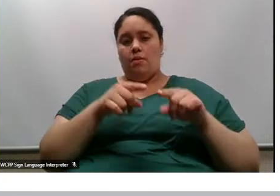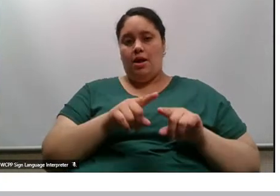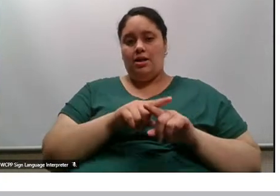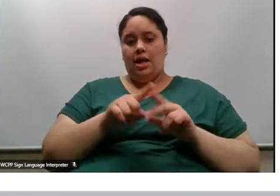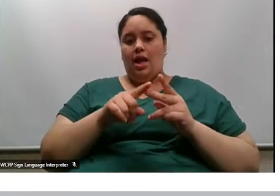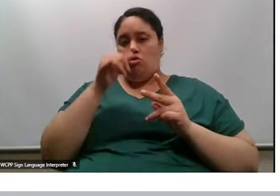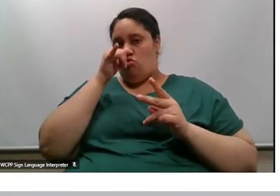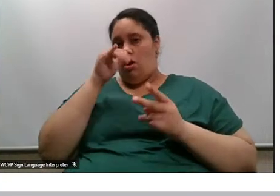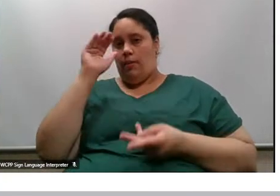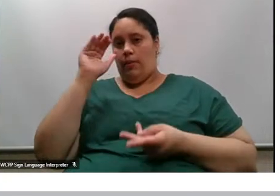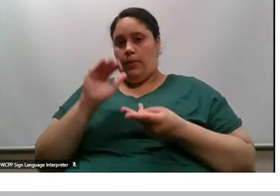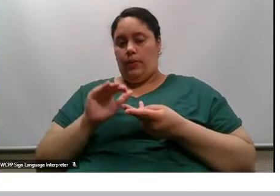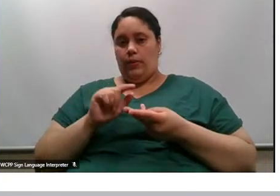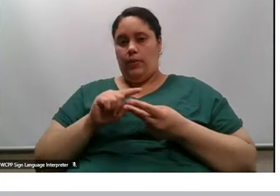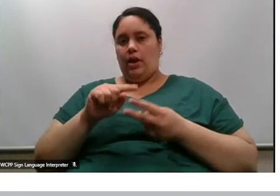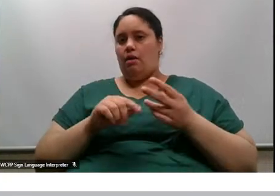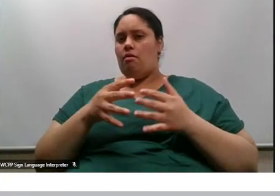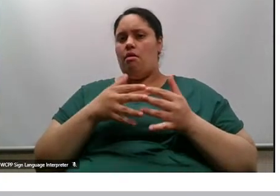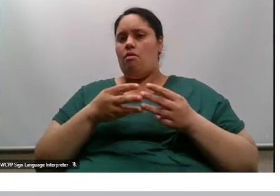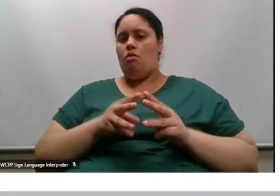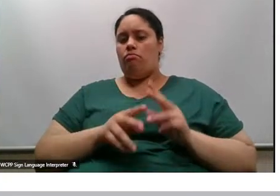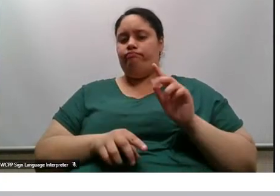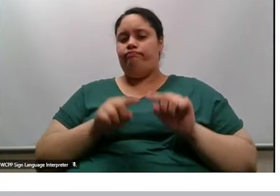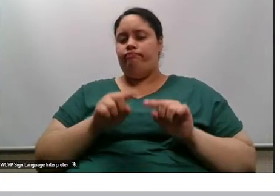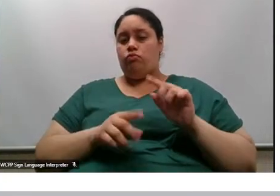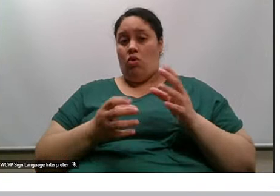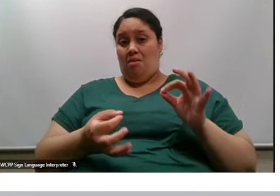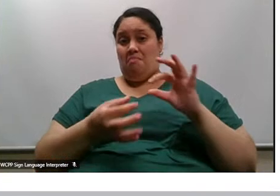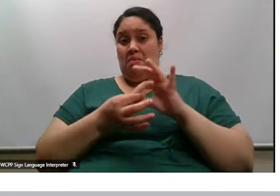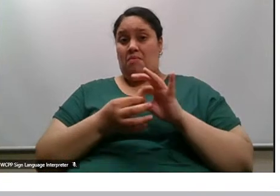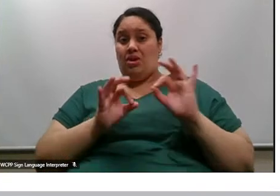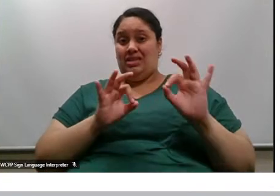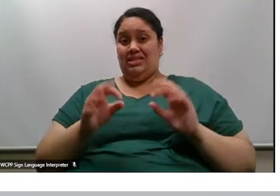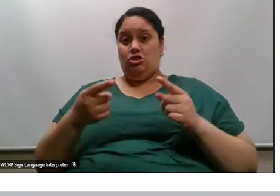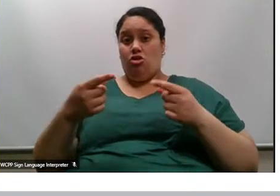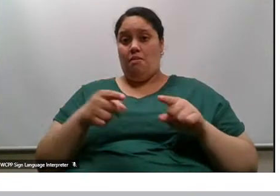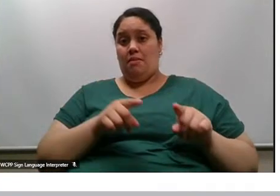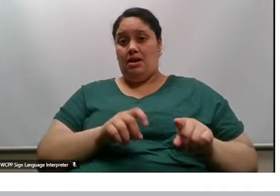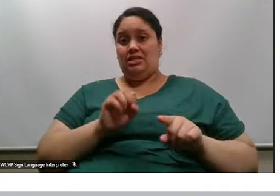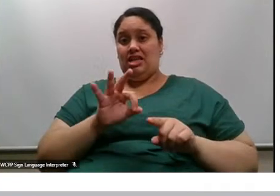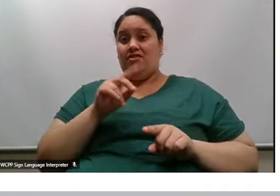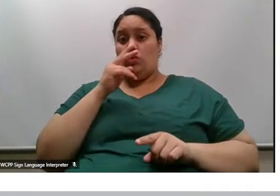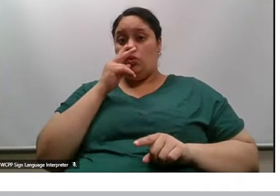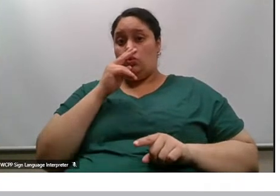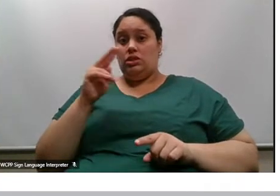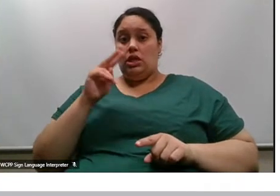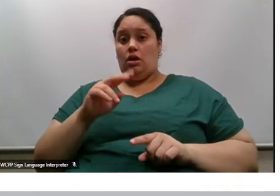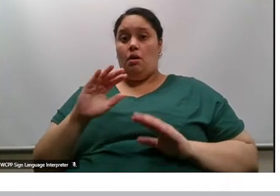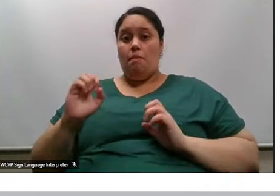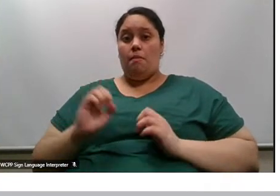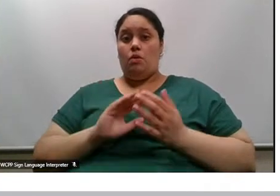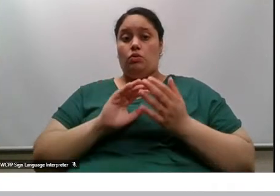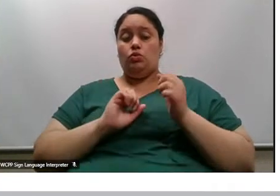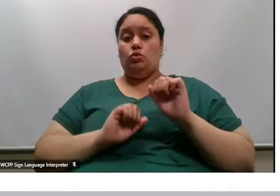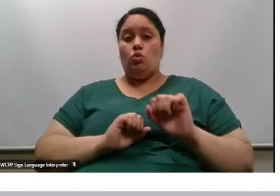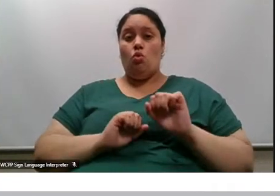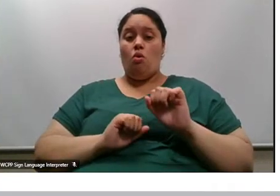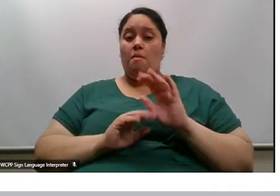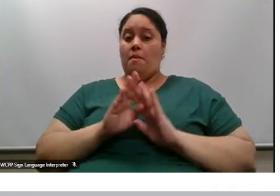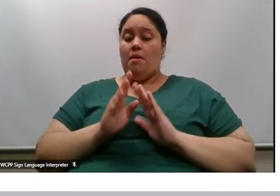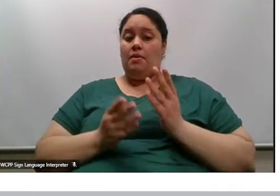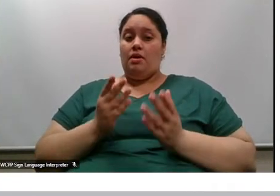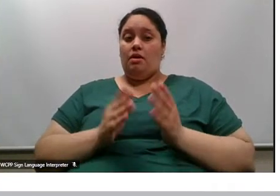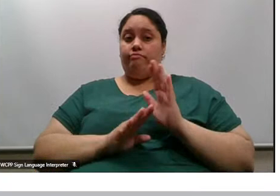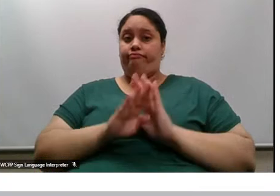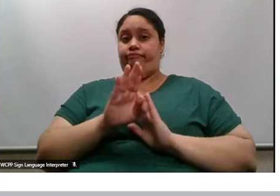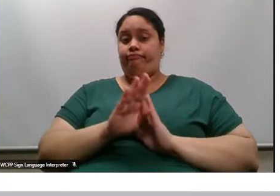crime reduction, either way, you know, where such a compliance, if you take your approach, has actually increased